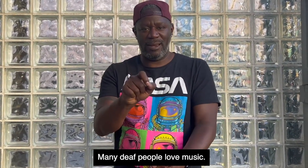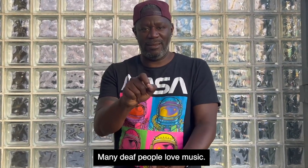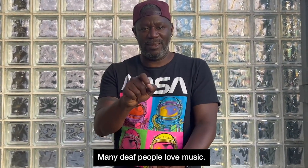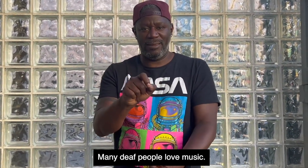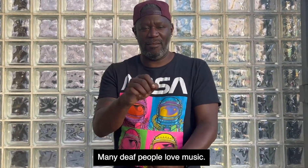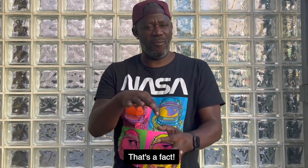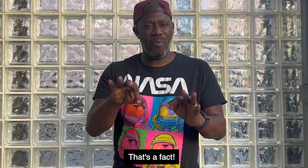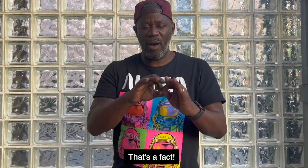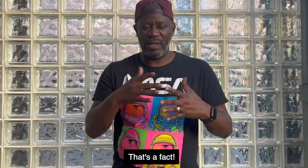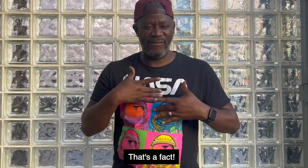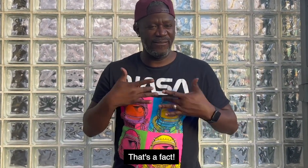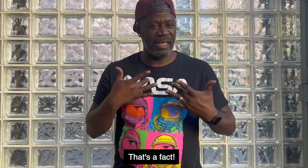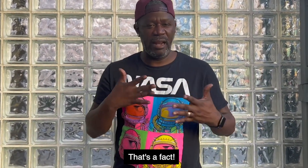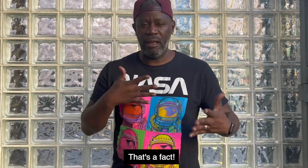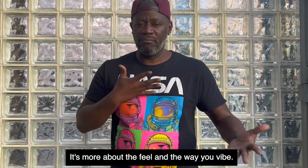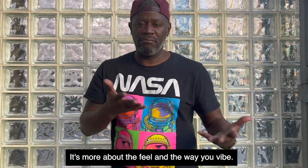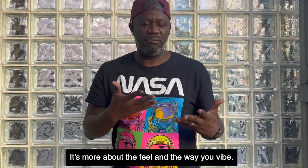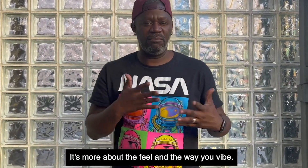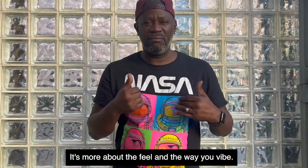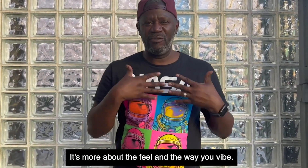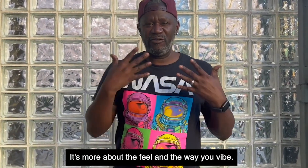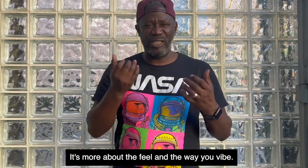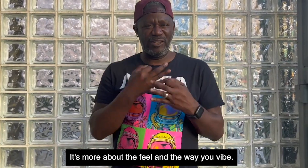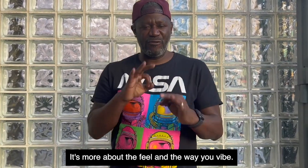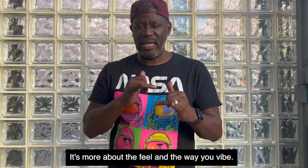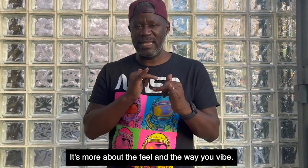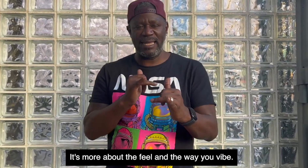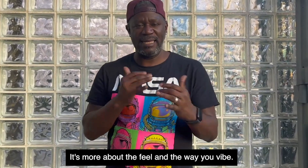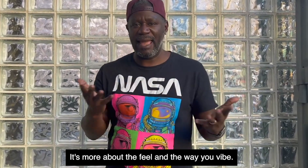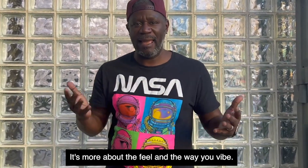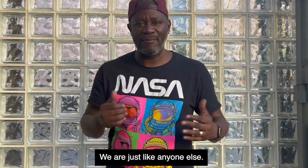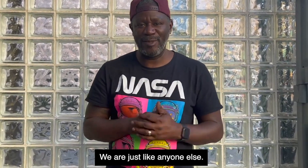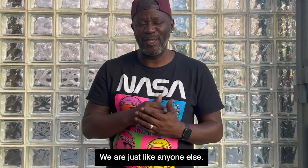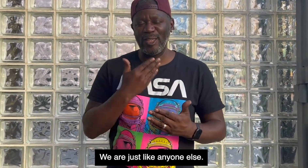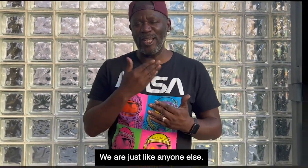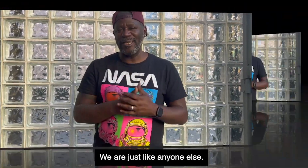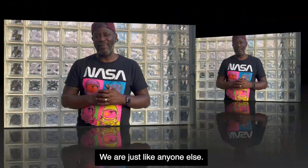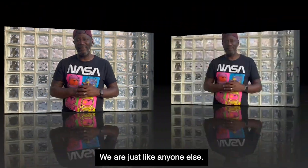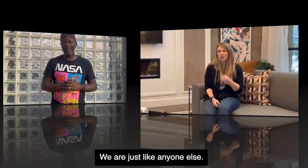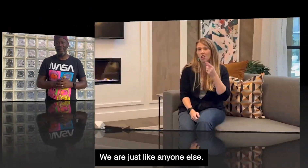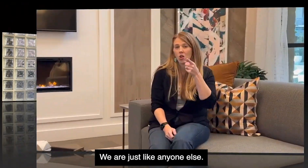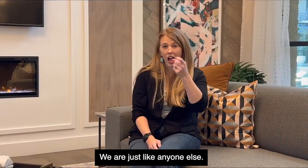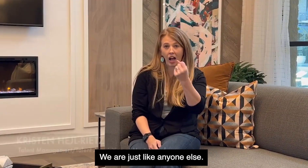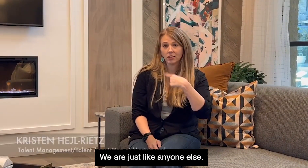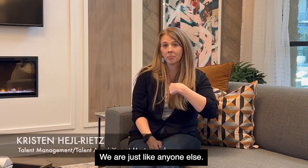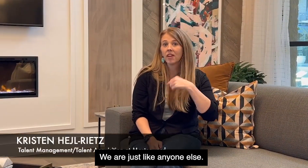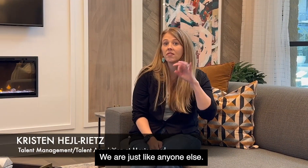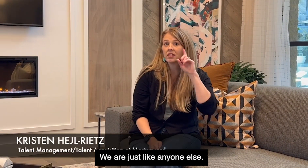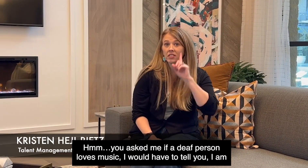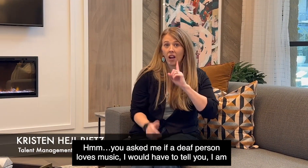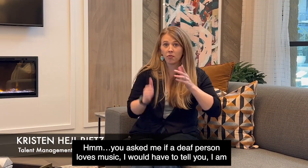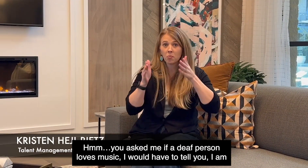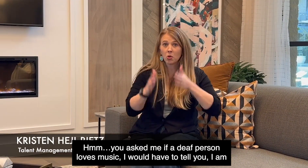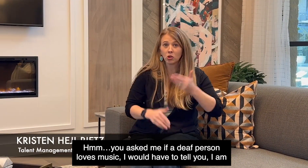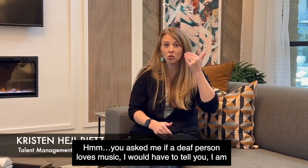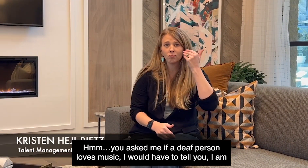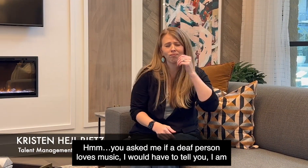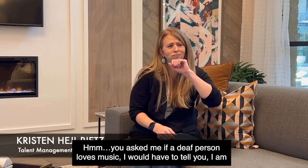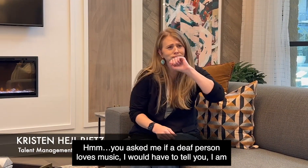music. That's a fact. It's more about the feel and the way you vibe. We're just like anyone else. You asked me if a deaf person